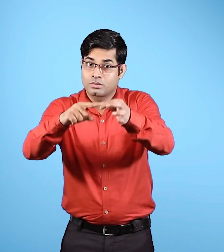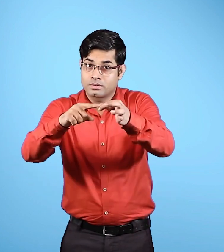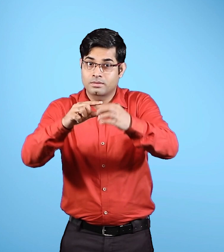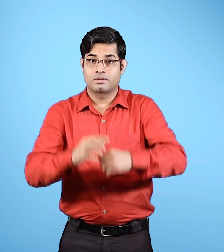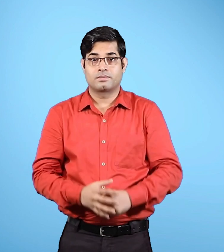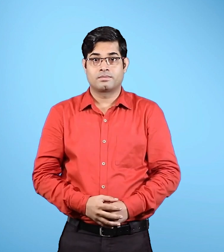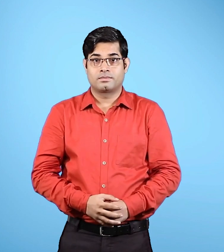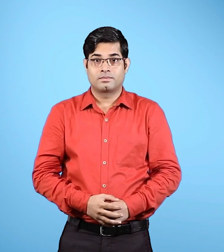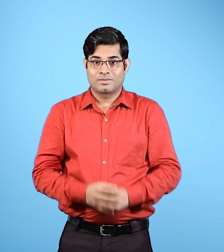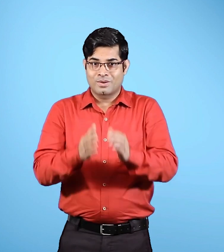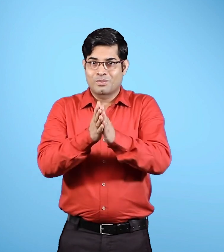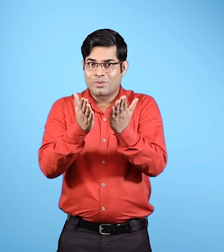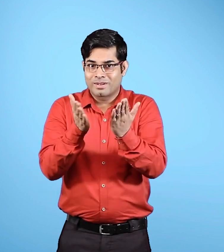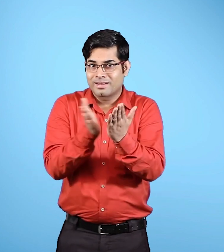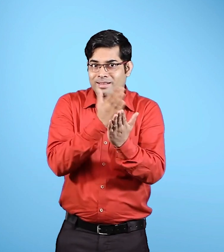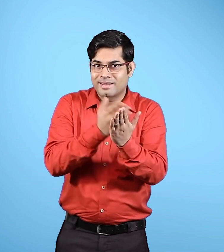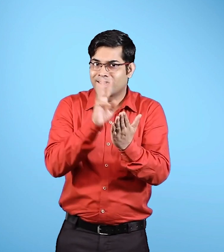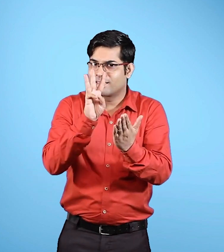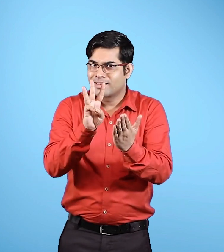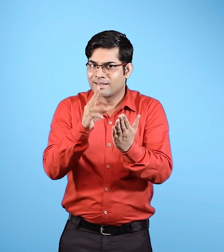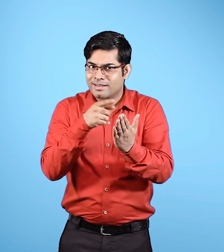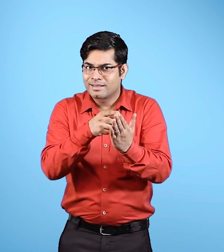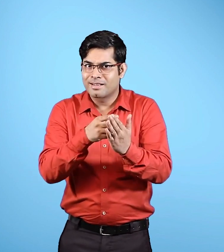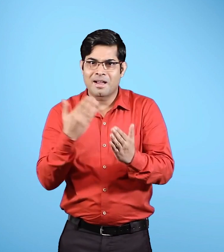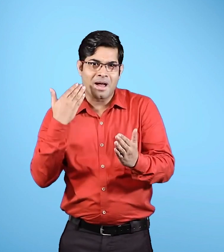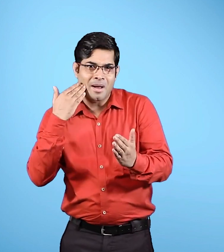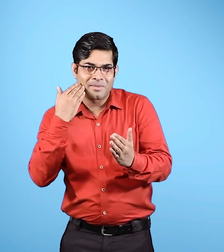Find two dates mentioned on page number 3.